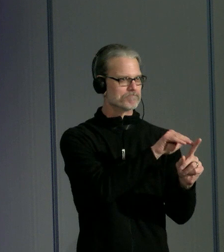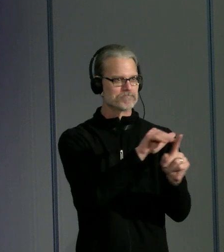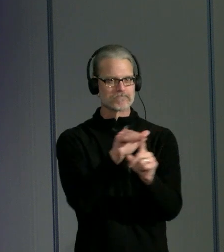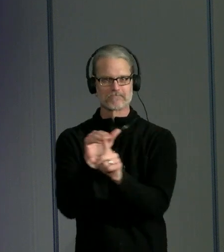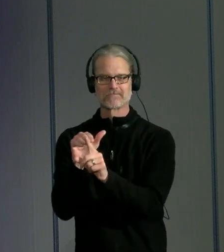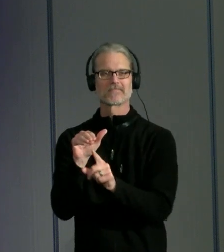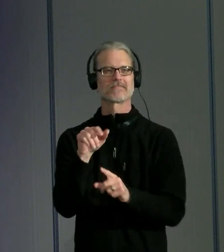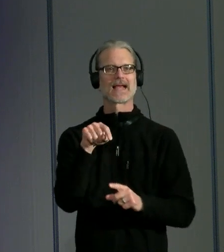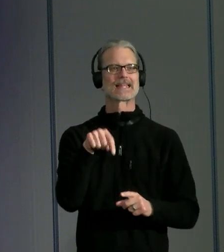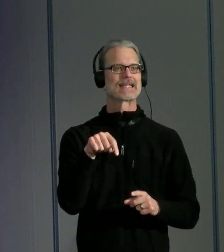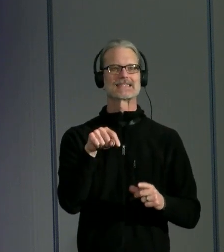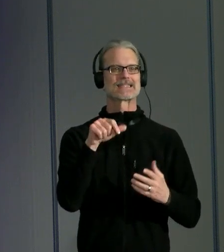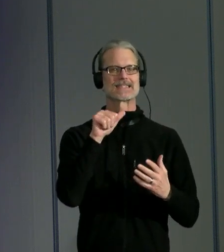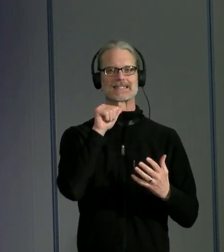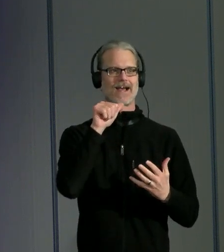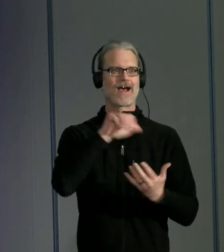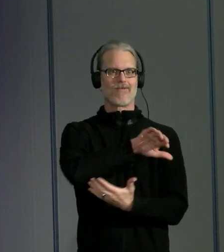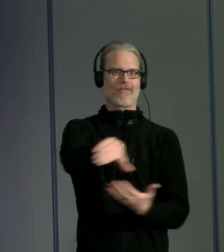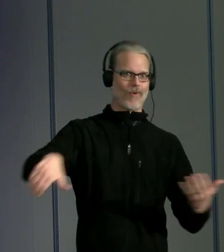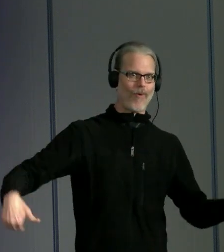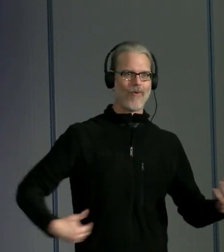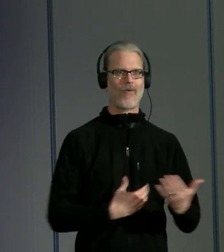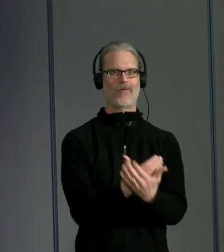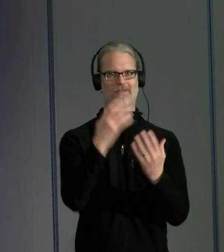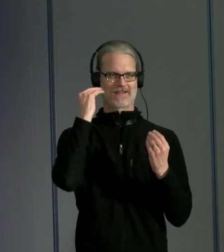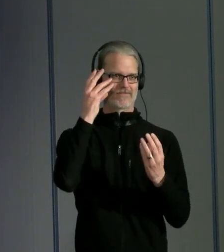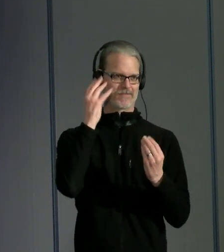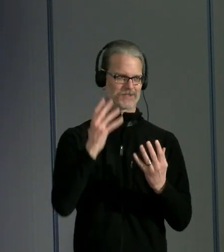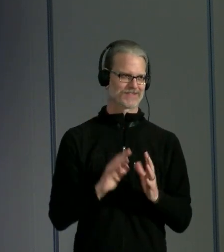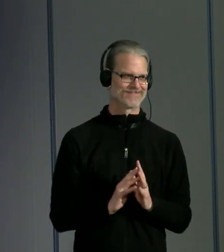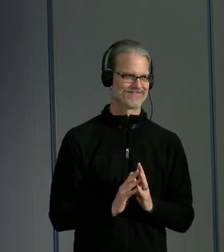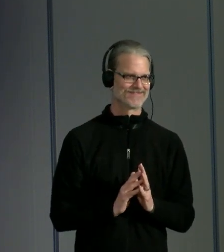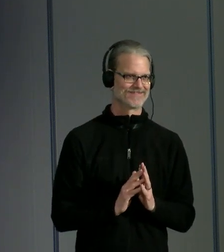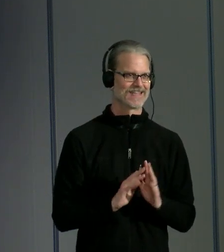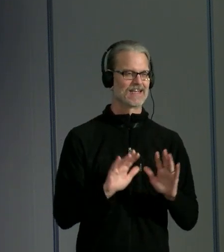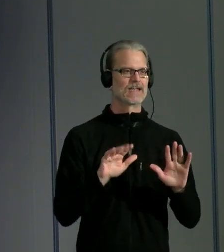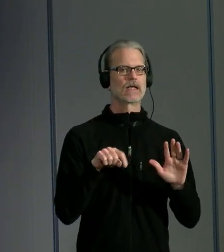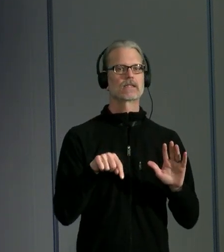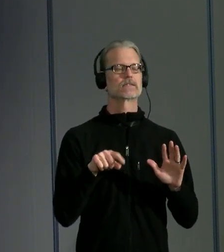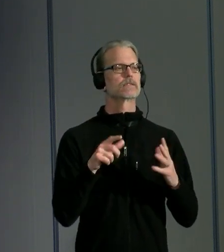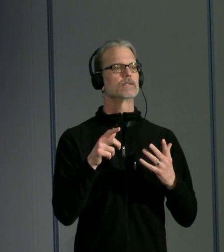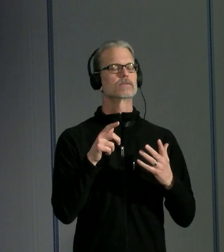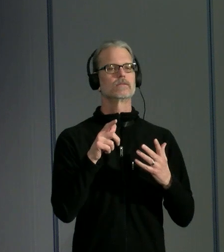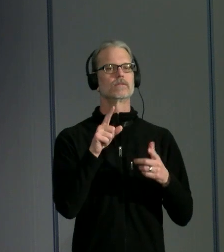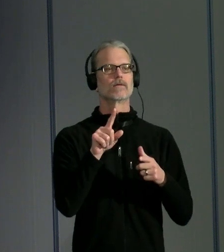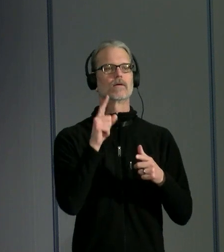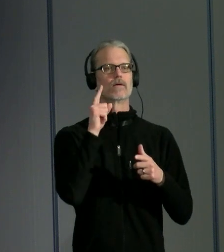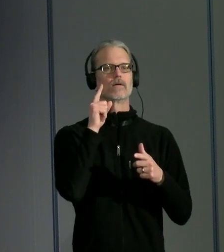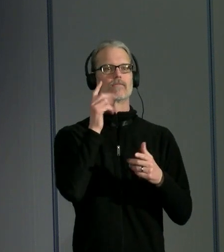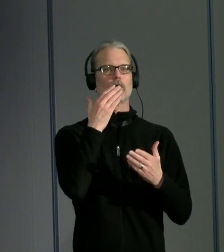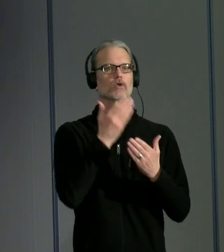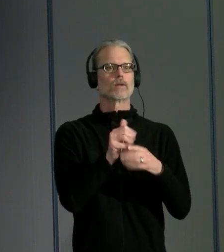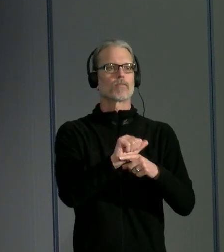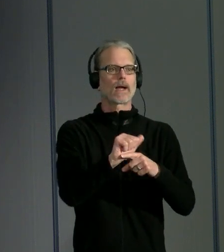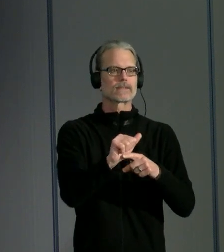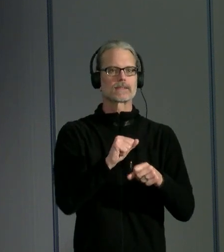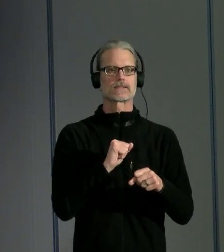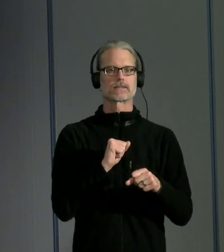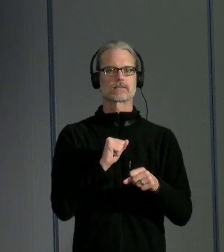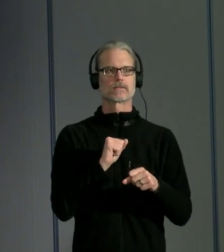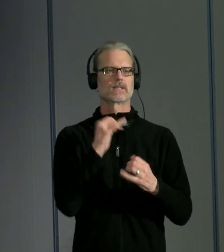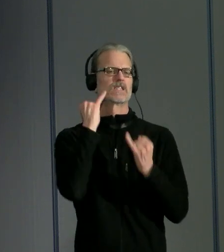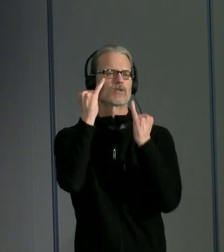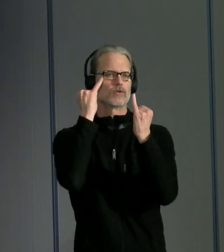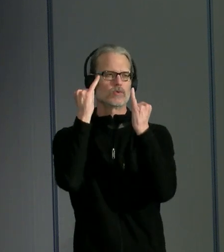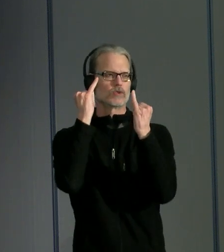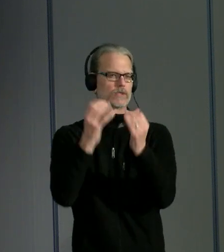this is not going to be an exhaustive list of accommodations. This is just going to be more practical guidance and better business solutions that we can kind of